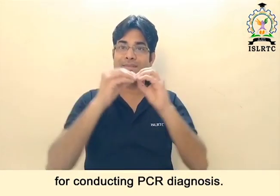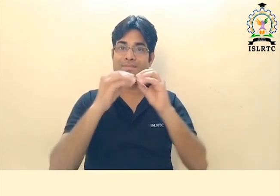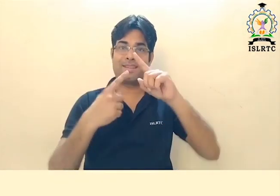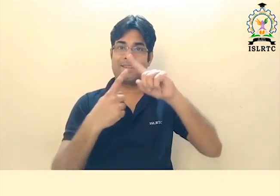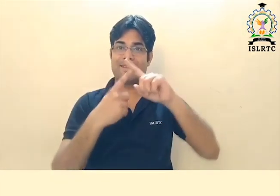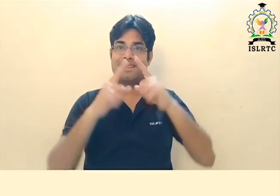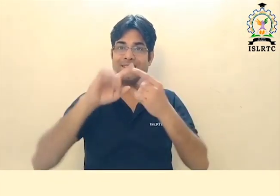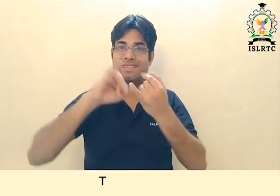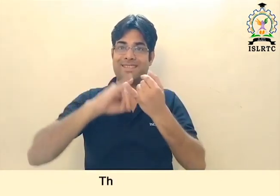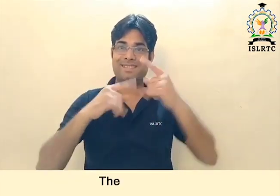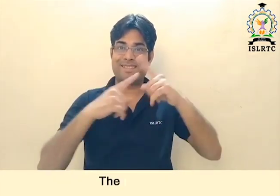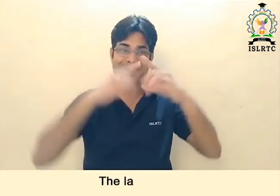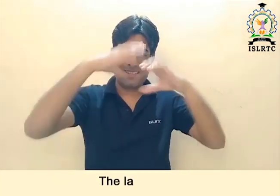in the laboratory,